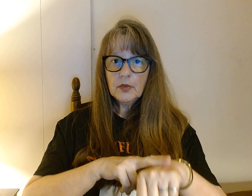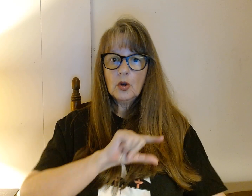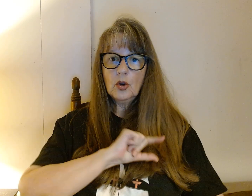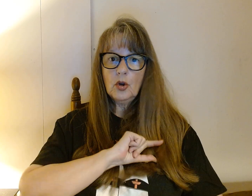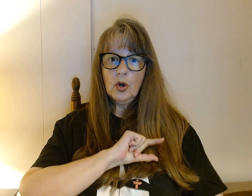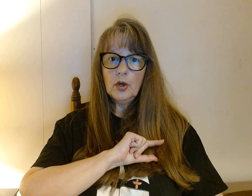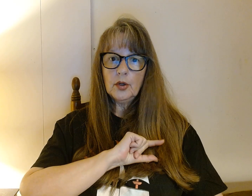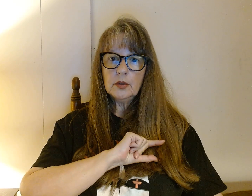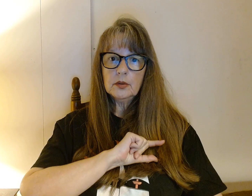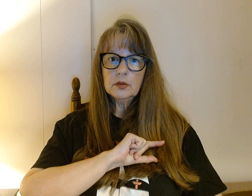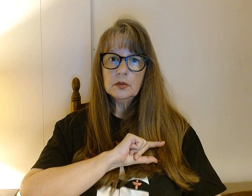Guard.